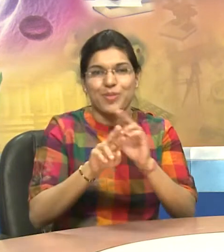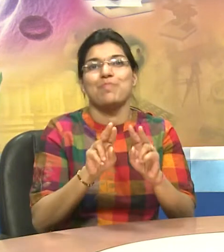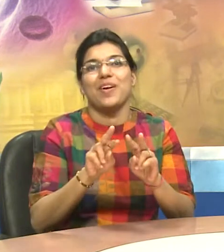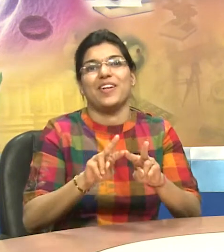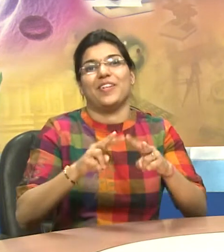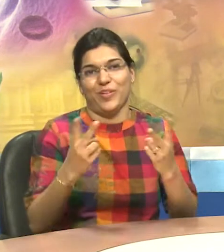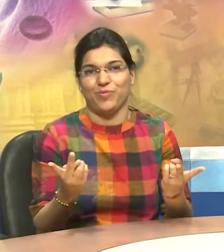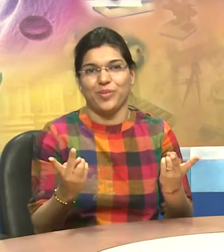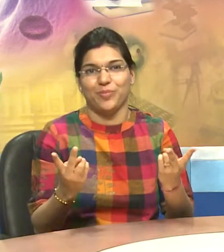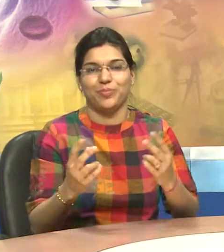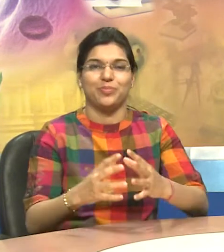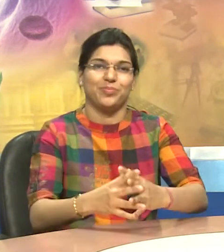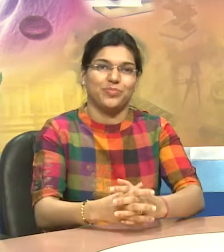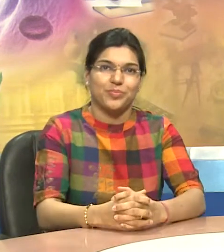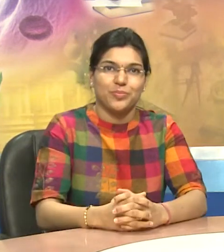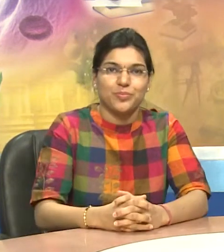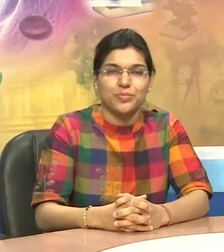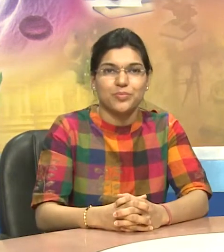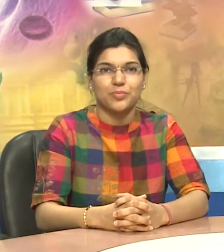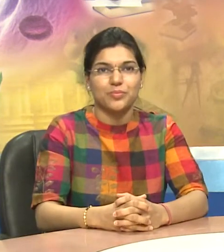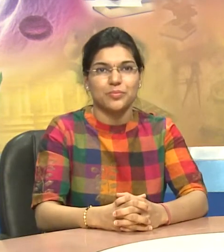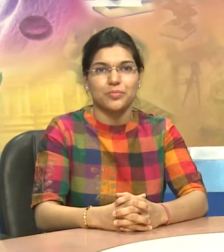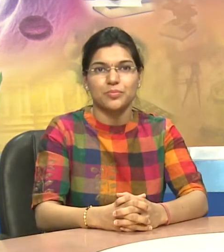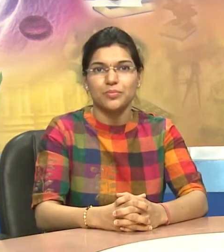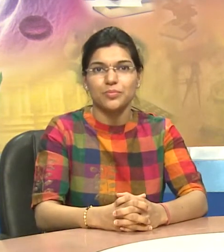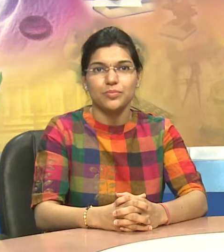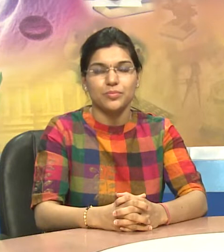similar signs but different meanings.